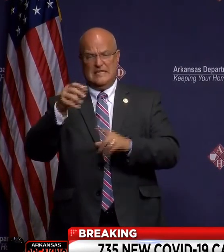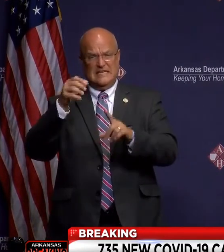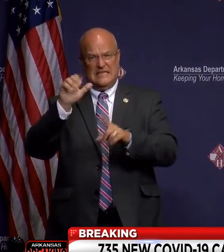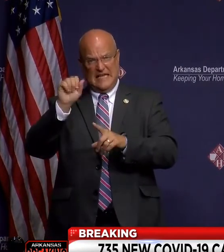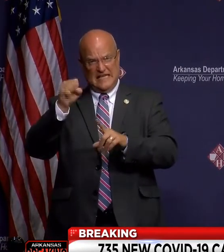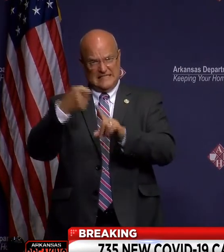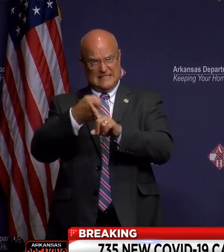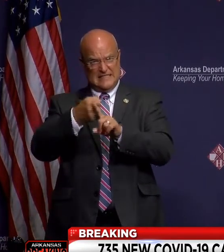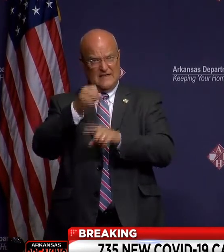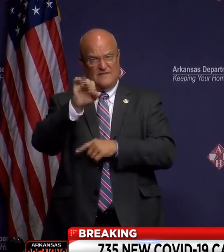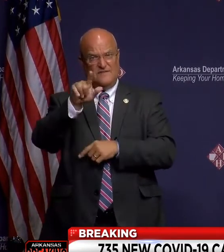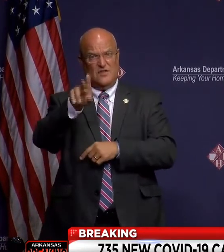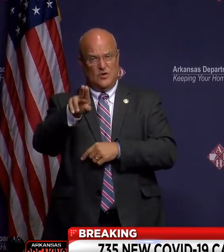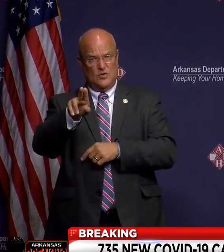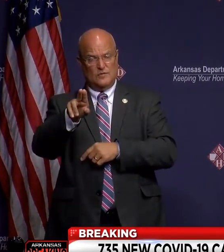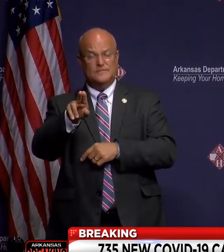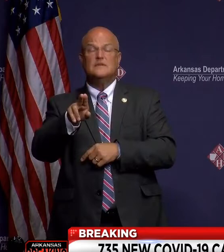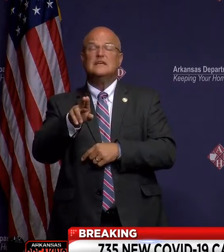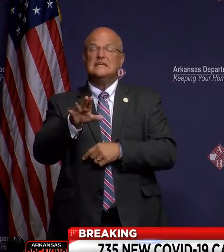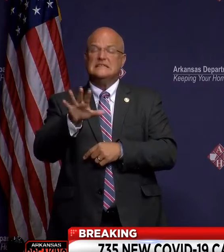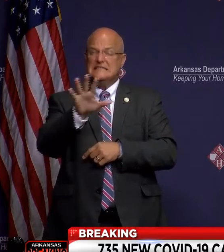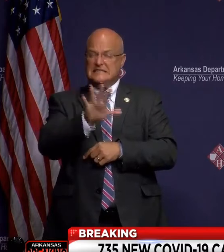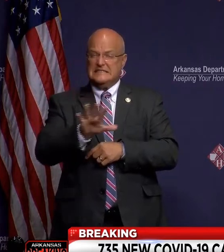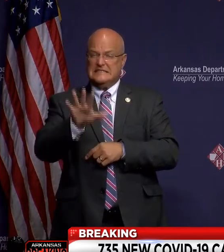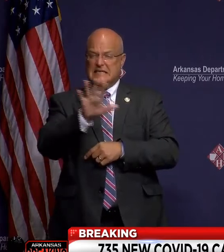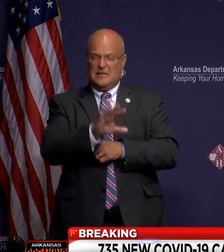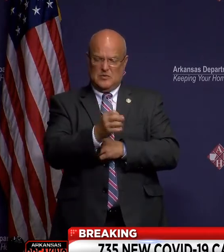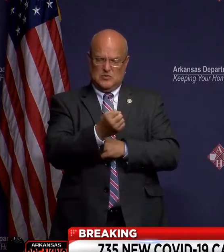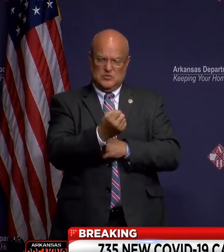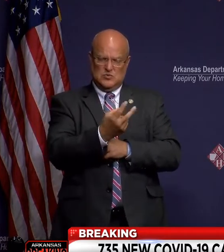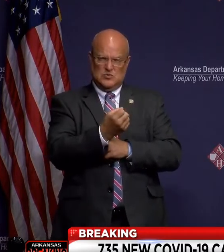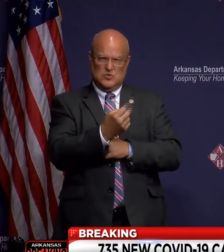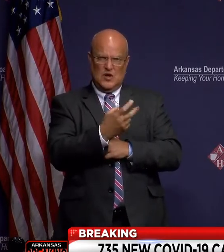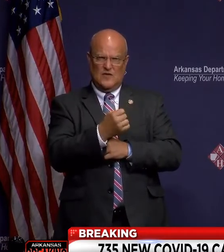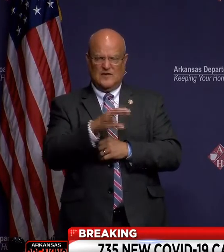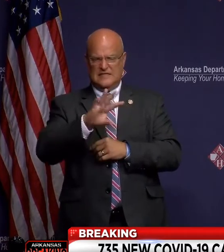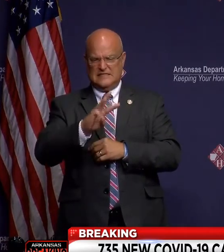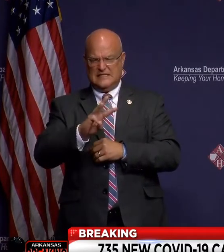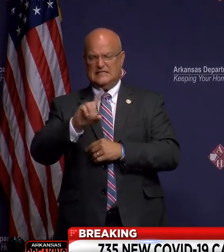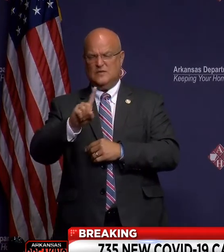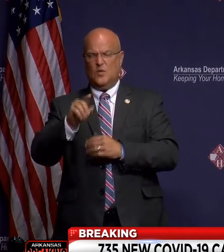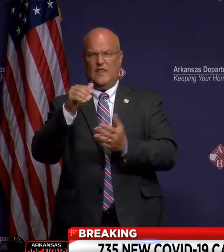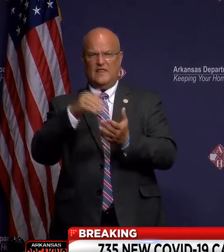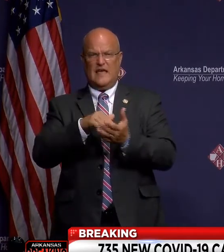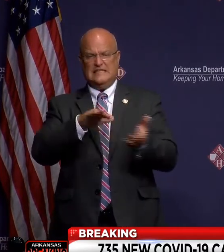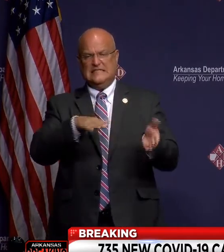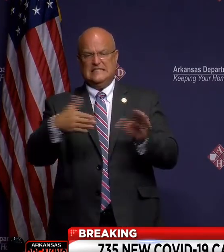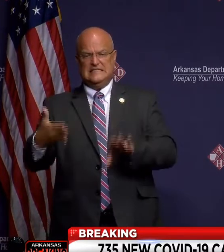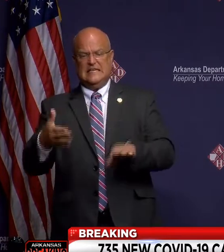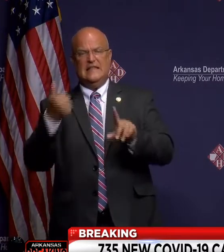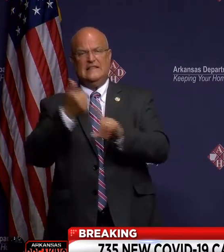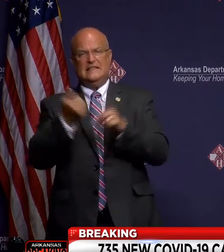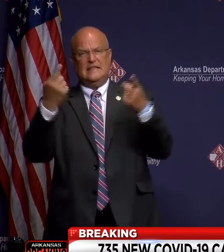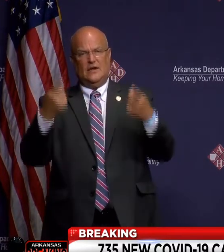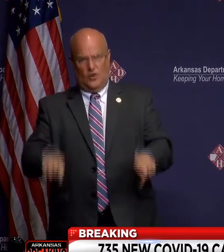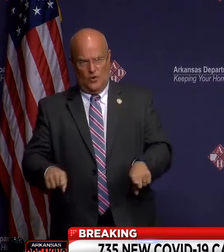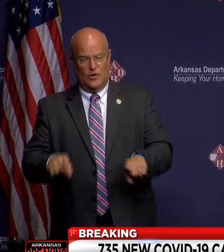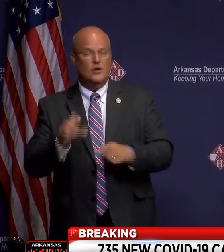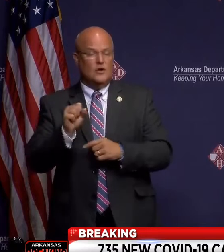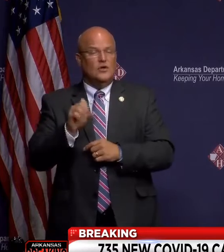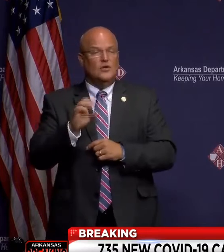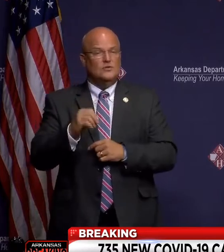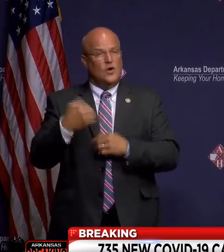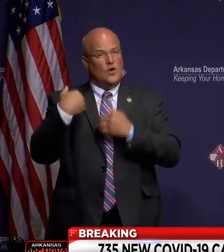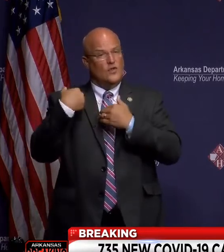Of those, you know, somewhere between 12 and 61,000 deaths can occur. So